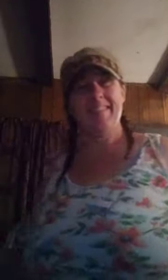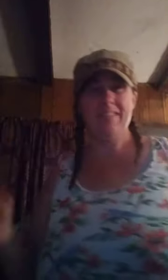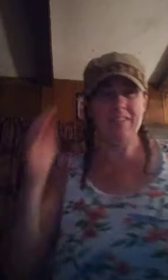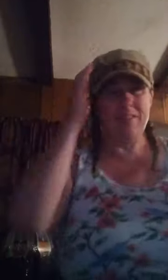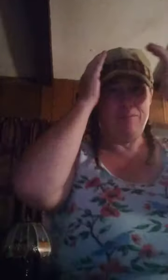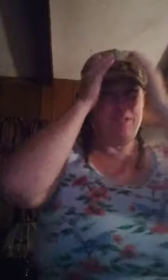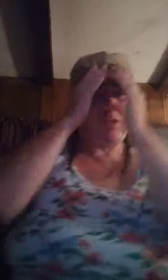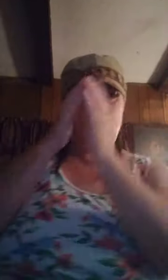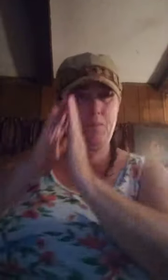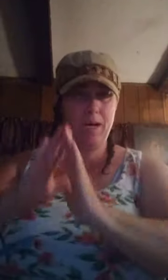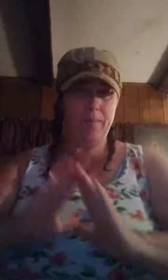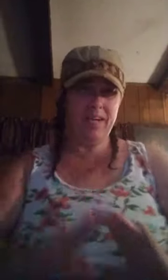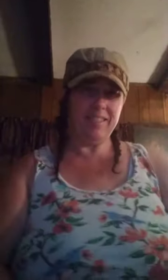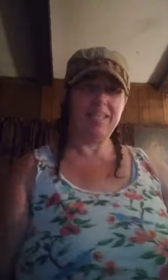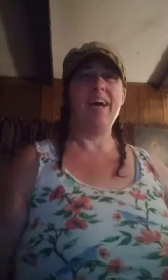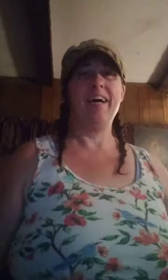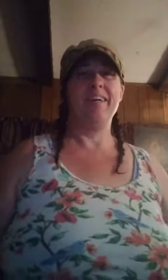Sword and pistol by my side.